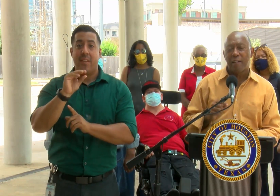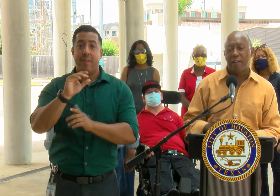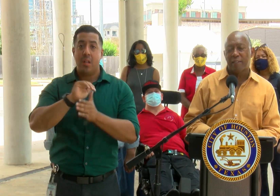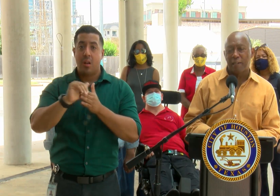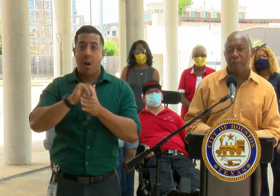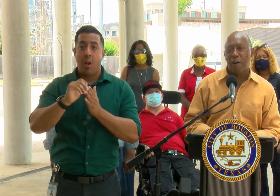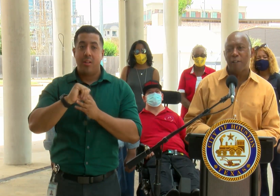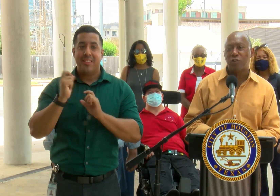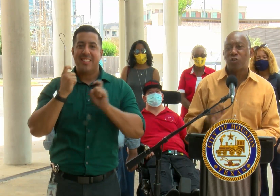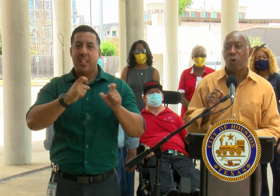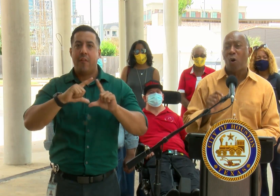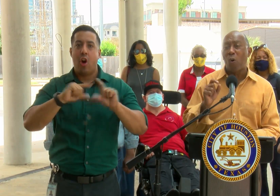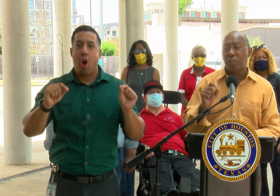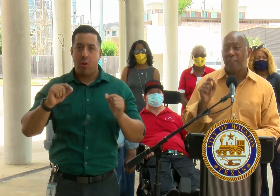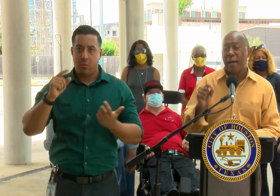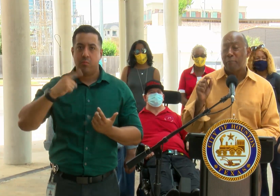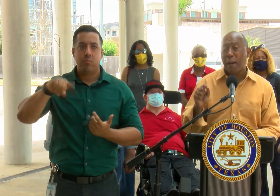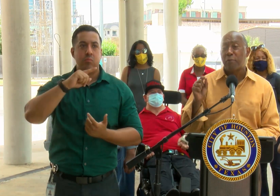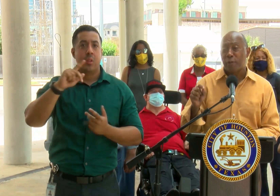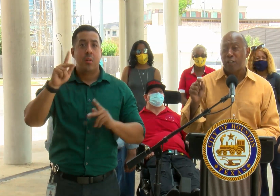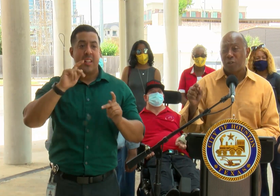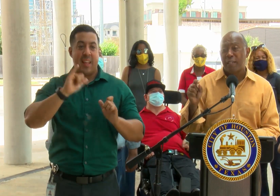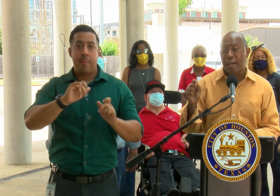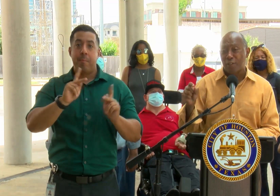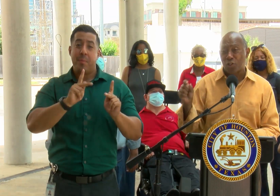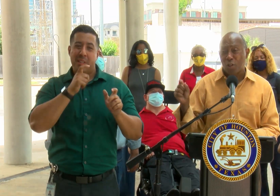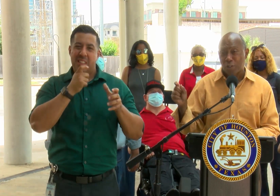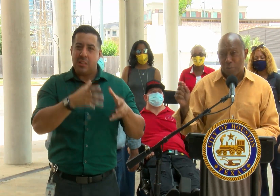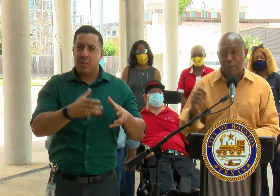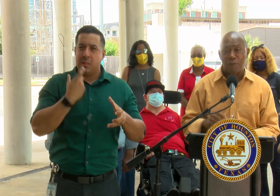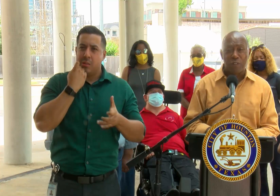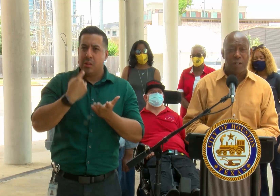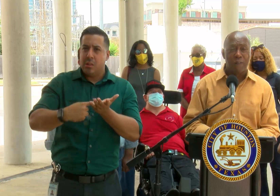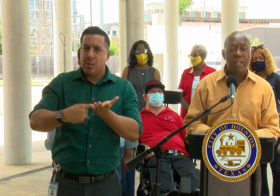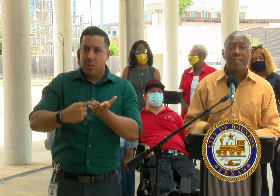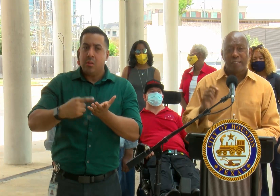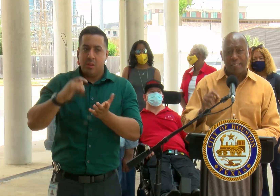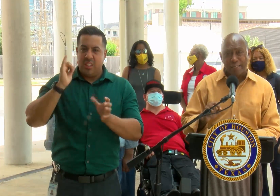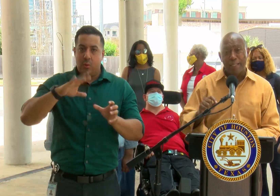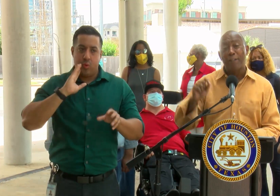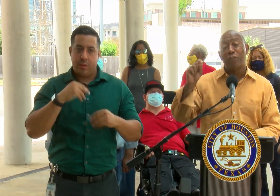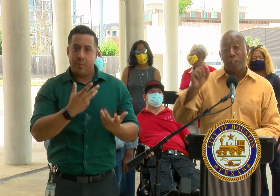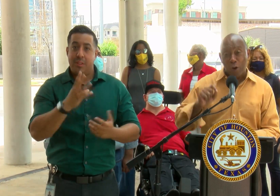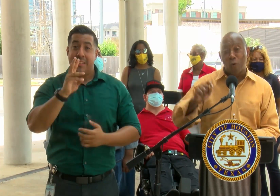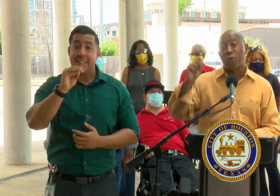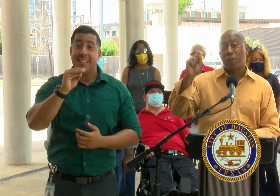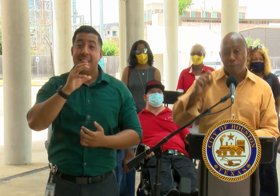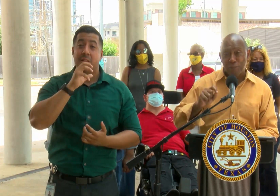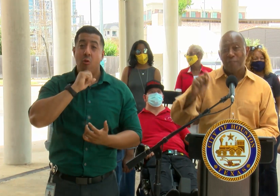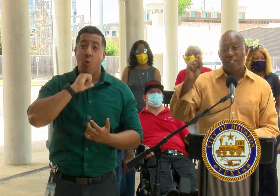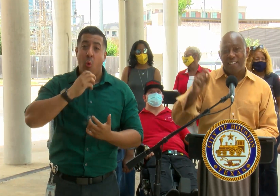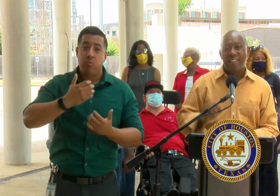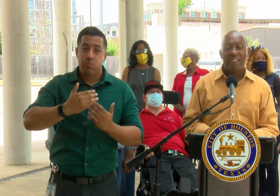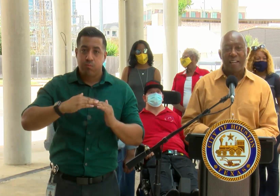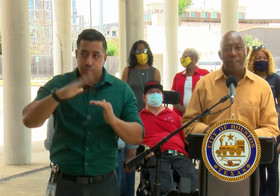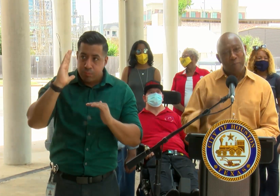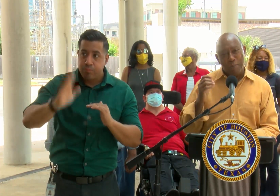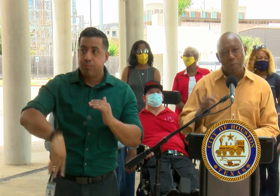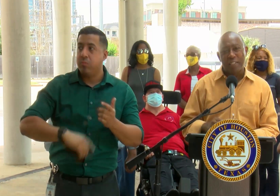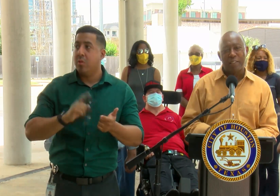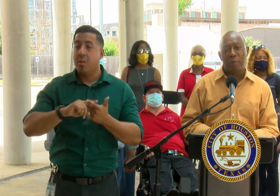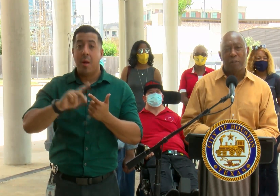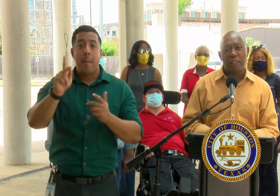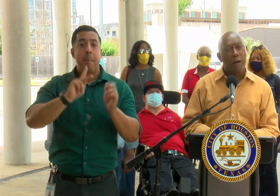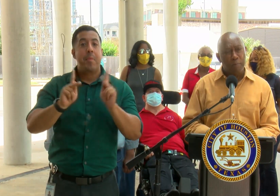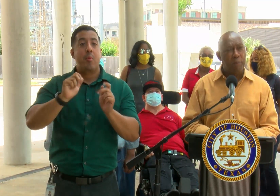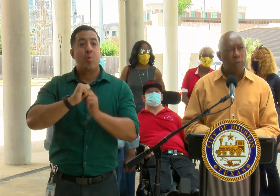$50 gift cards to that population that I just talked about. 60 years and older. Okay, people